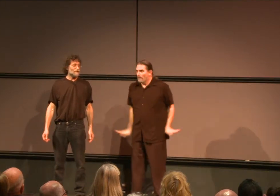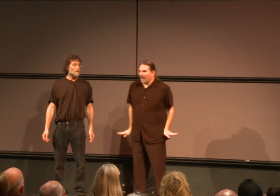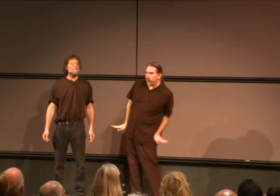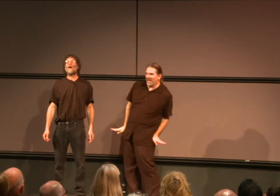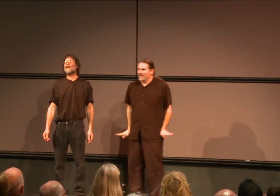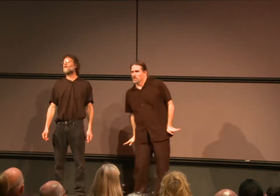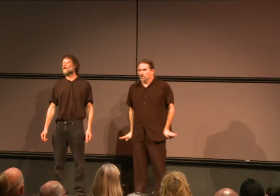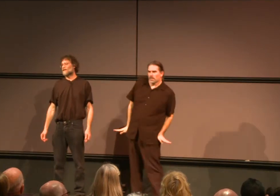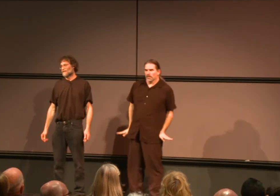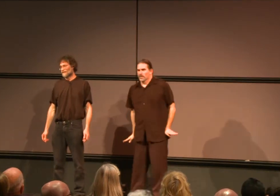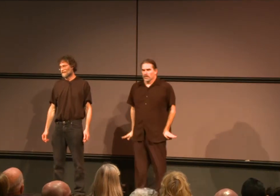Penguins.